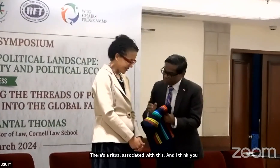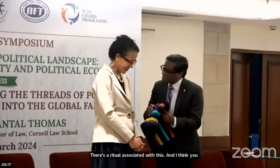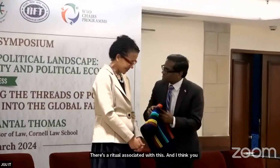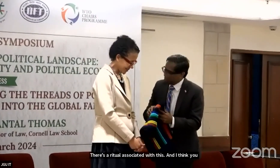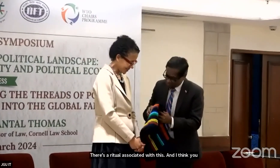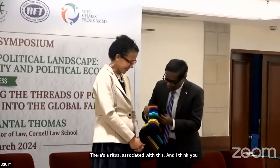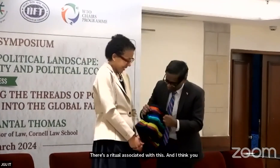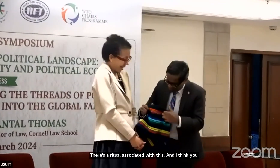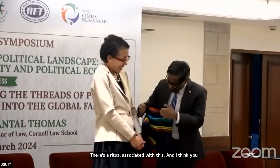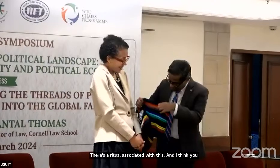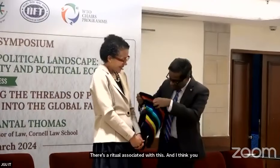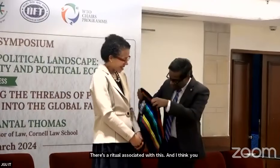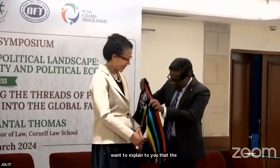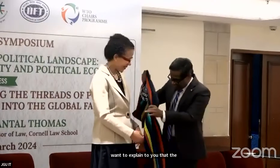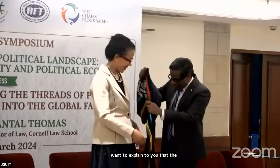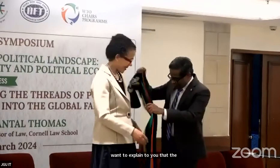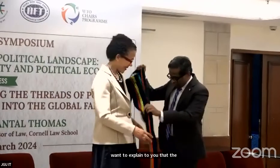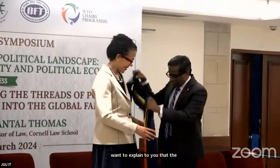yellow represents.